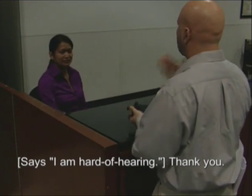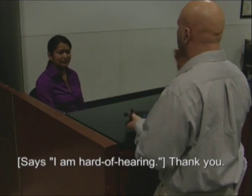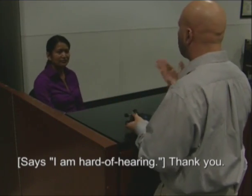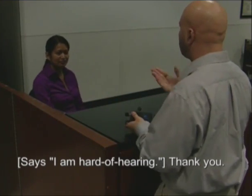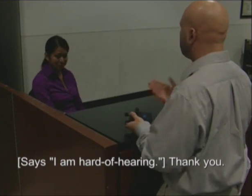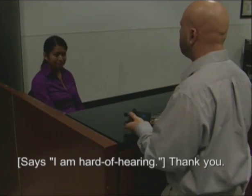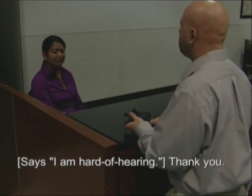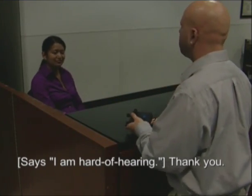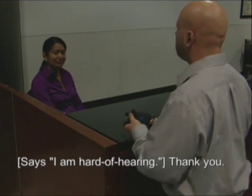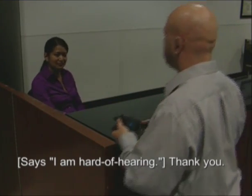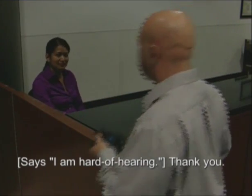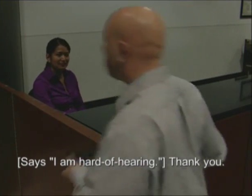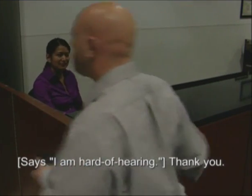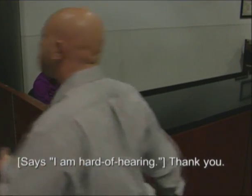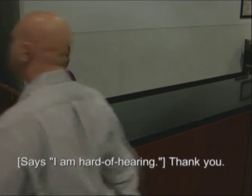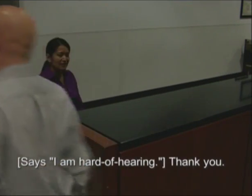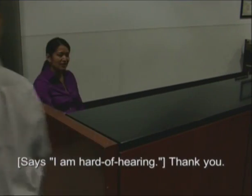Thank you.